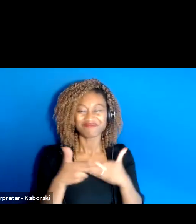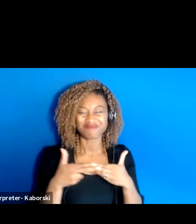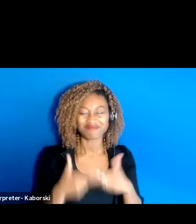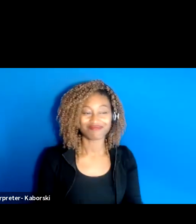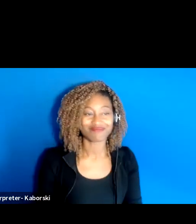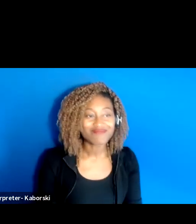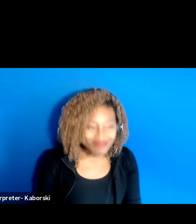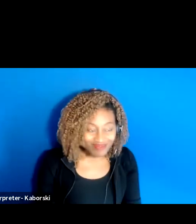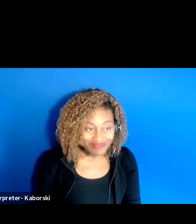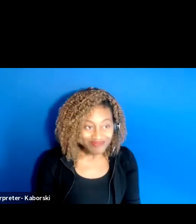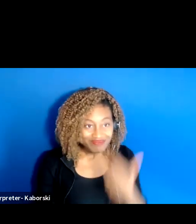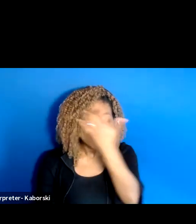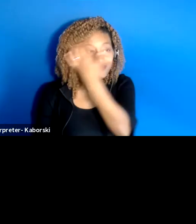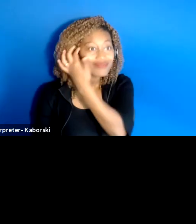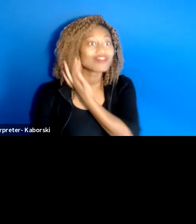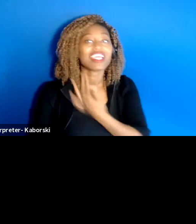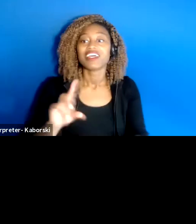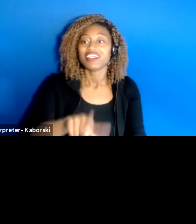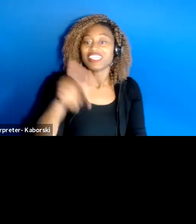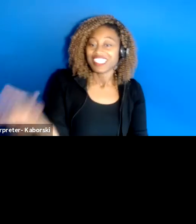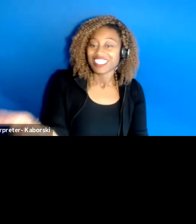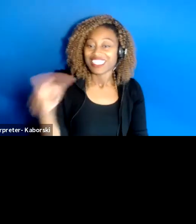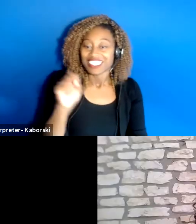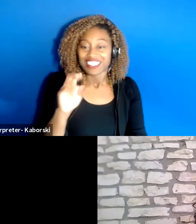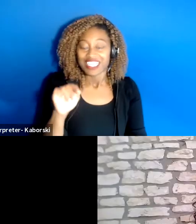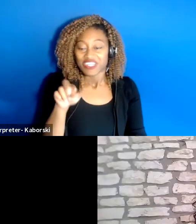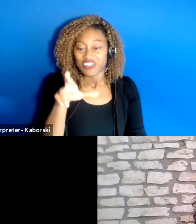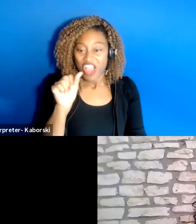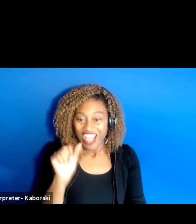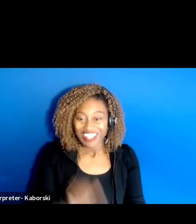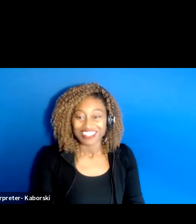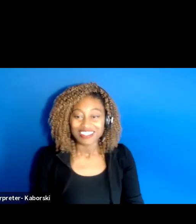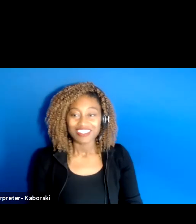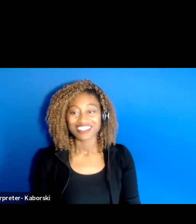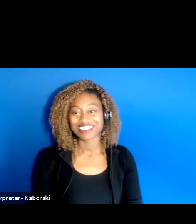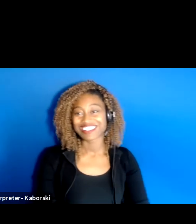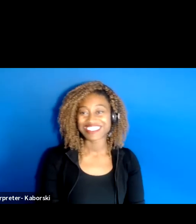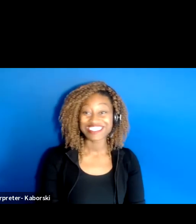And here's where I'm going to pass off to Sandra.